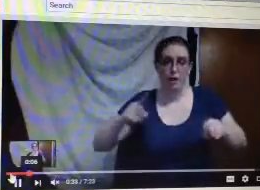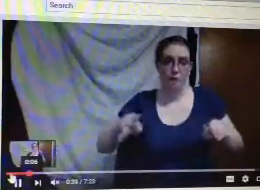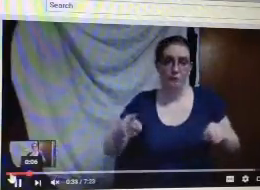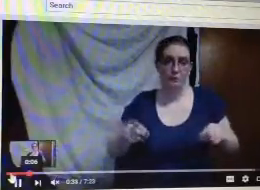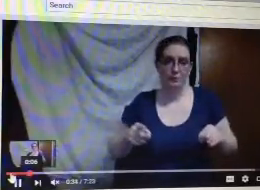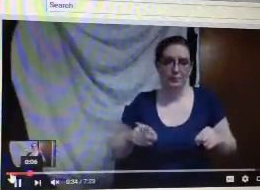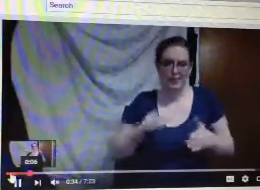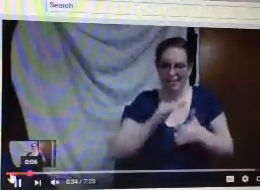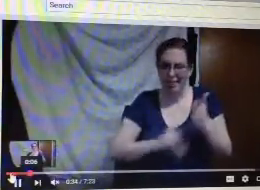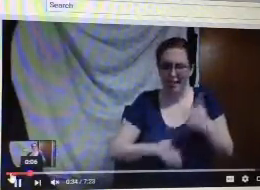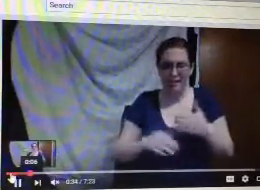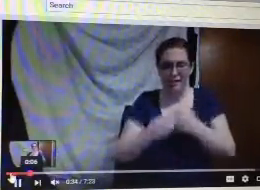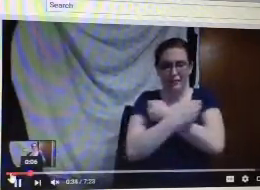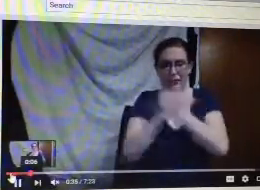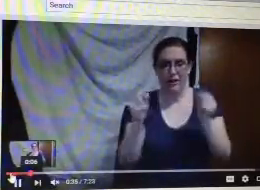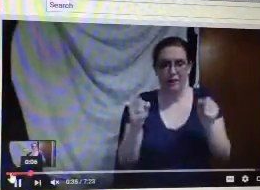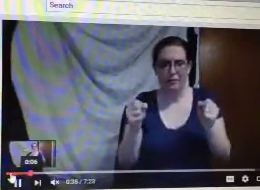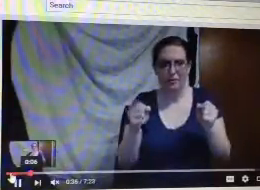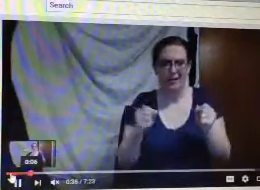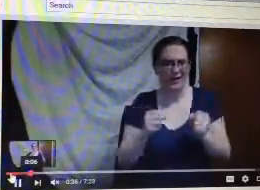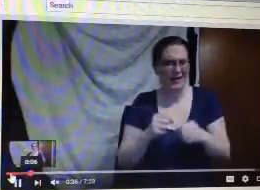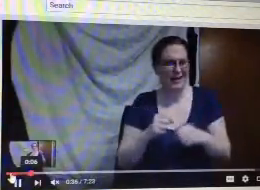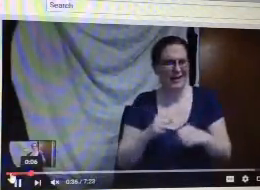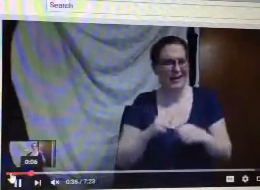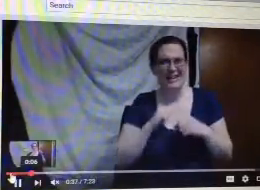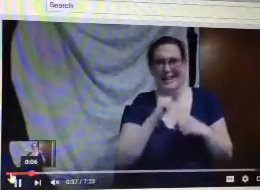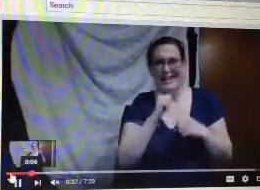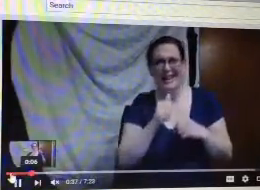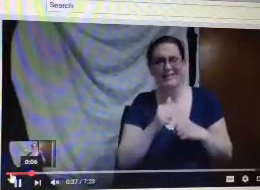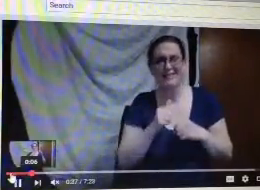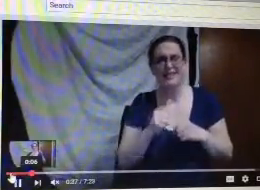have. They have a different variety and less freedom.